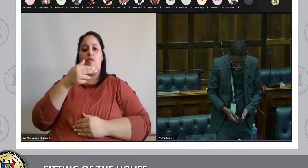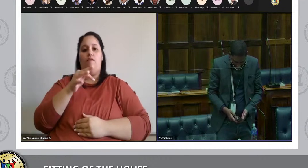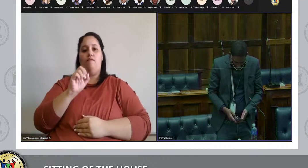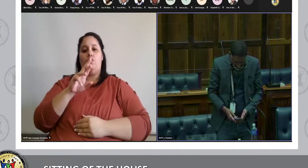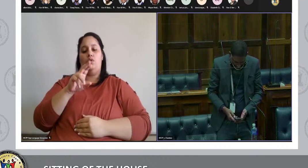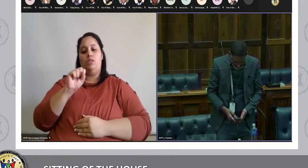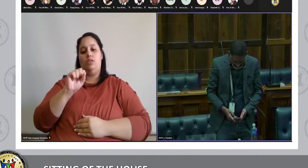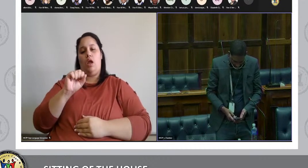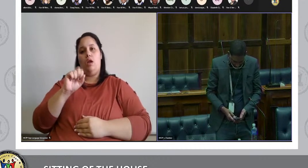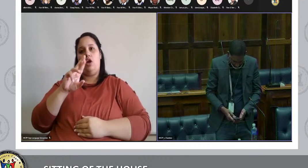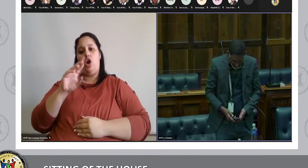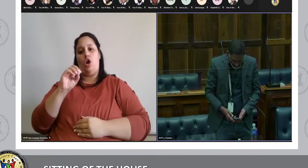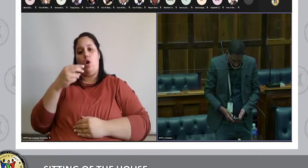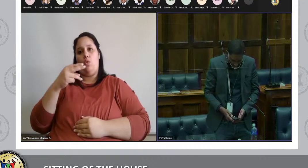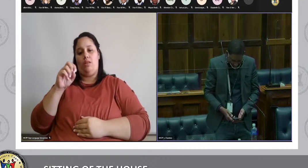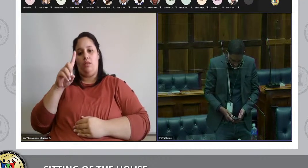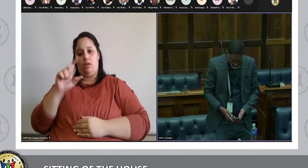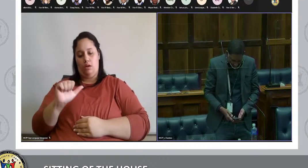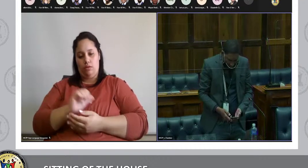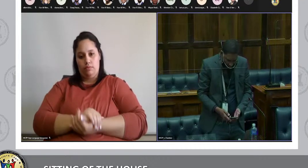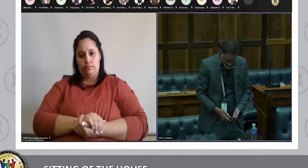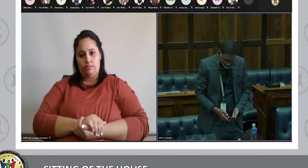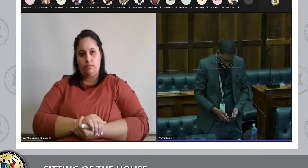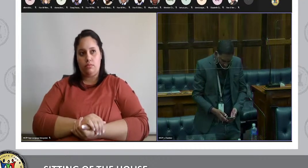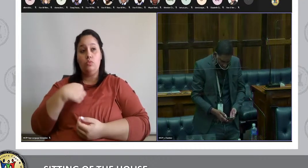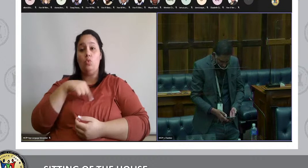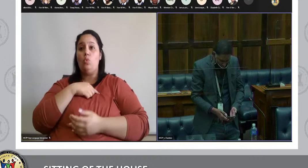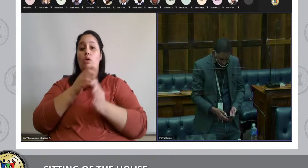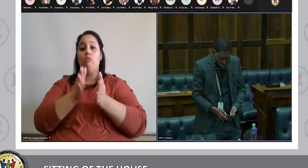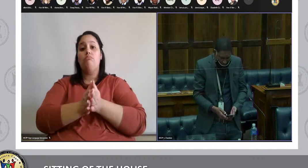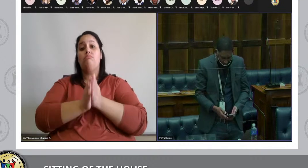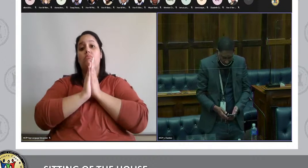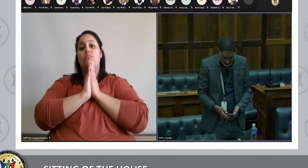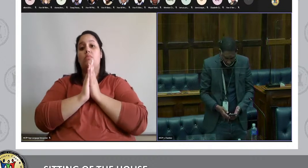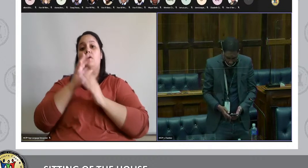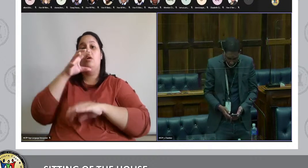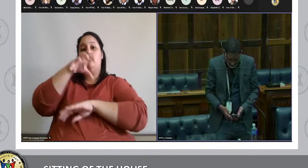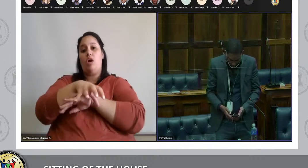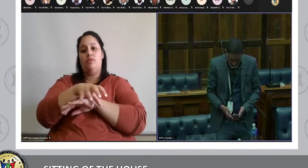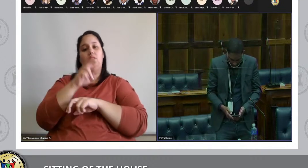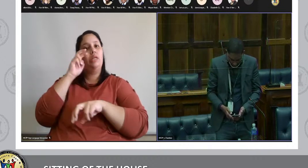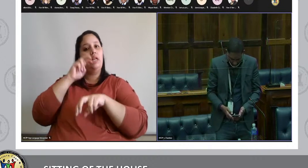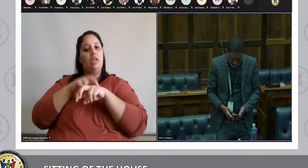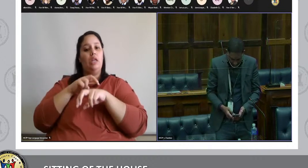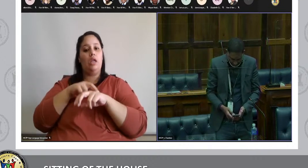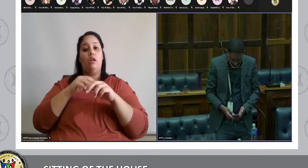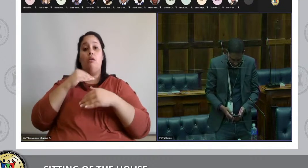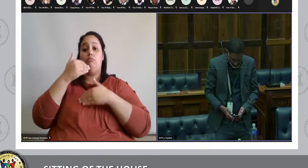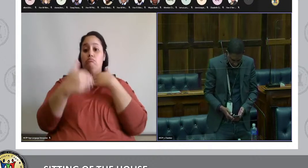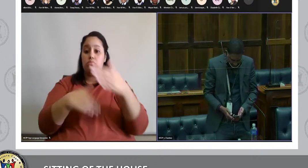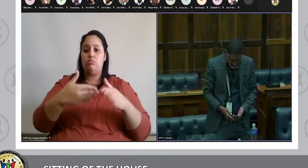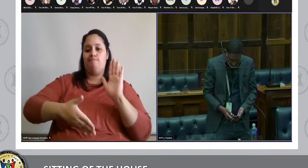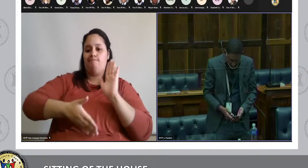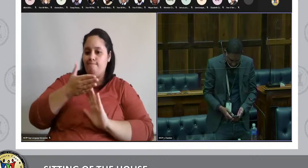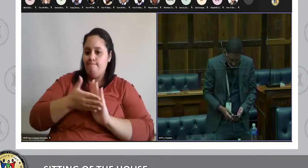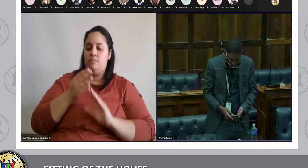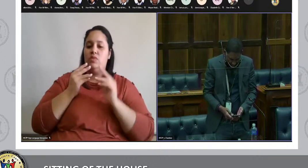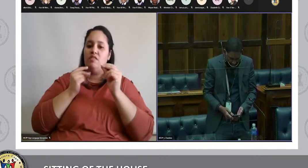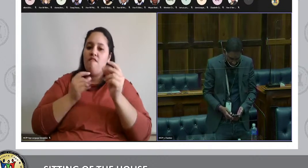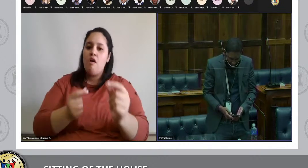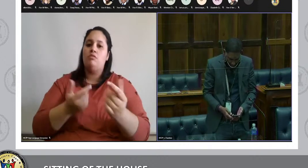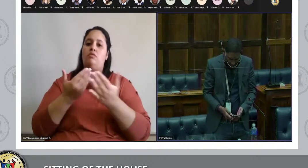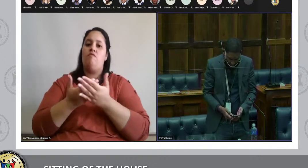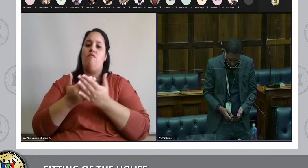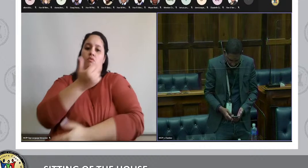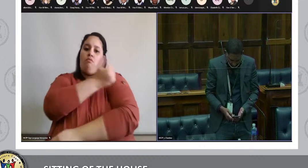rahimahullah. We call on the province to speed up the rollout of vaccinations, especially